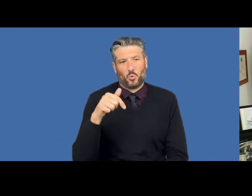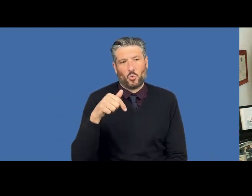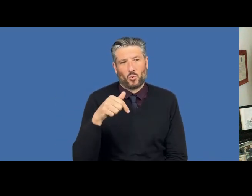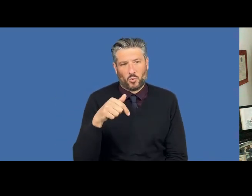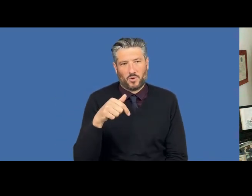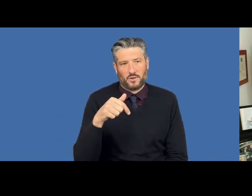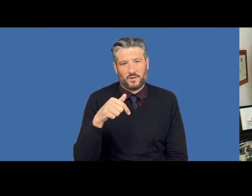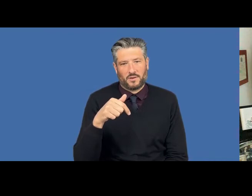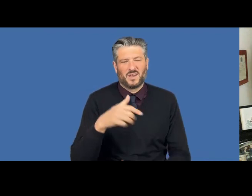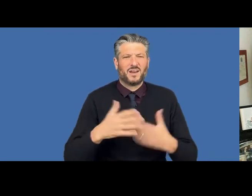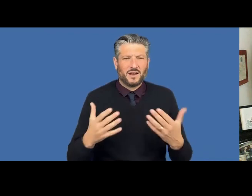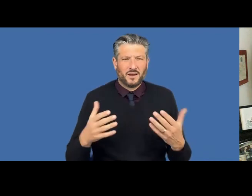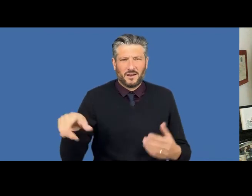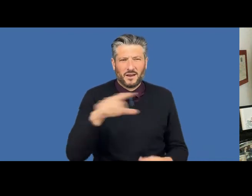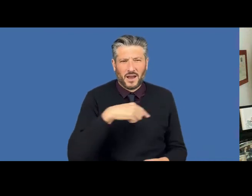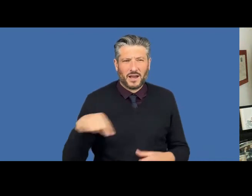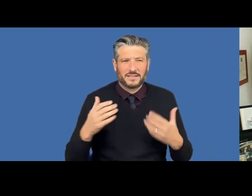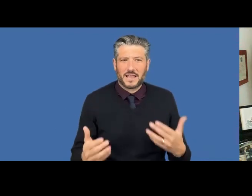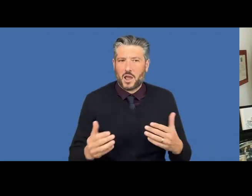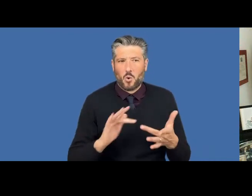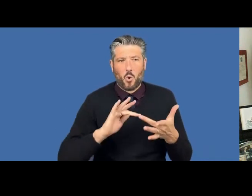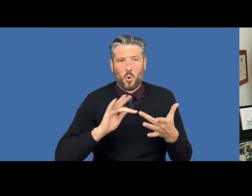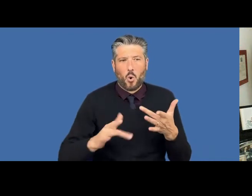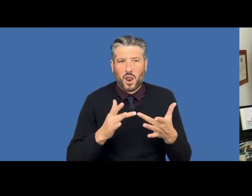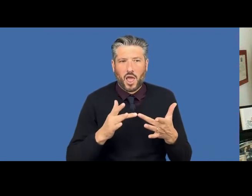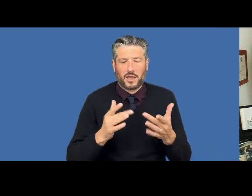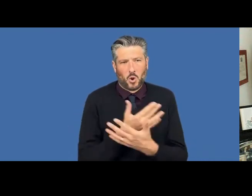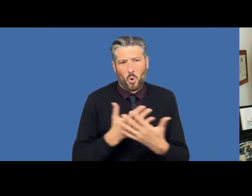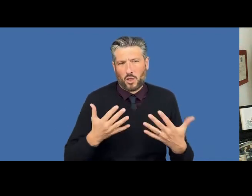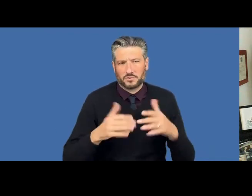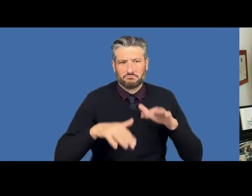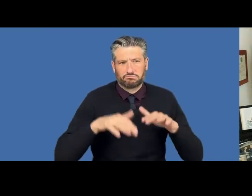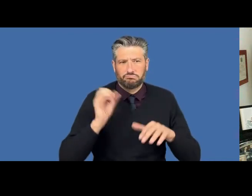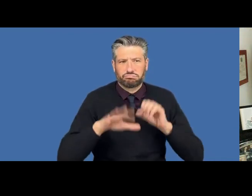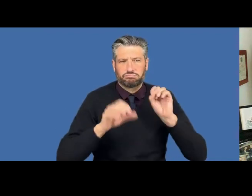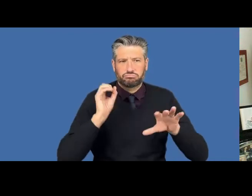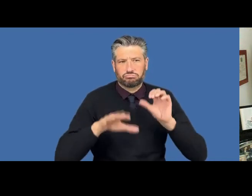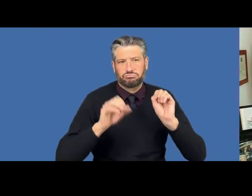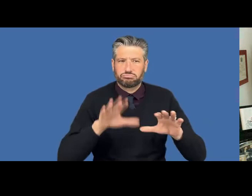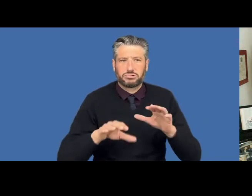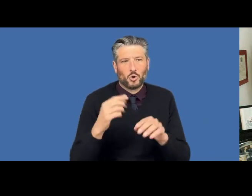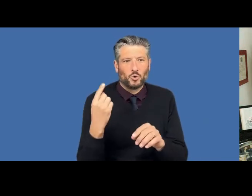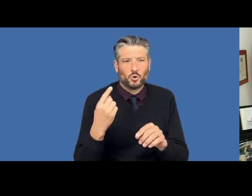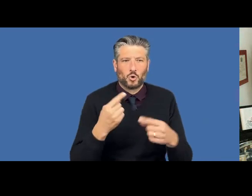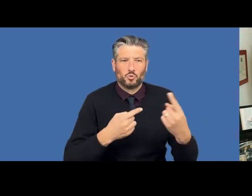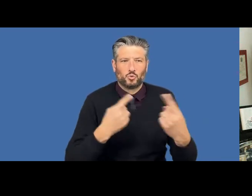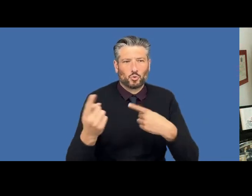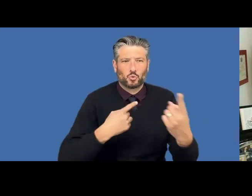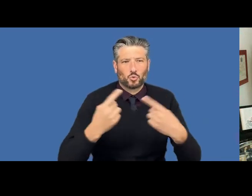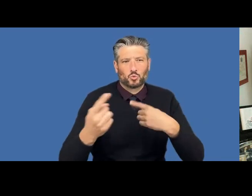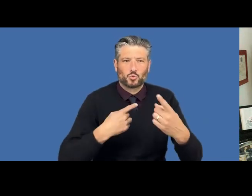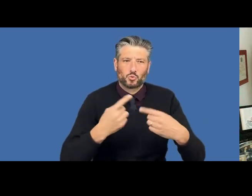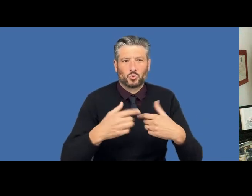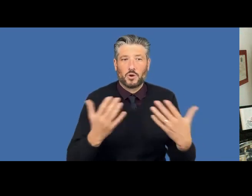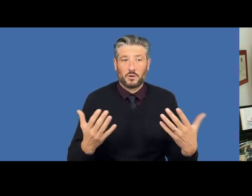business conversation that's happening online right now, they're talking about innovation. They're talking about the value of ideas, the value of thinking and doing